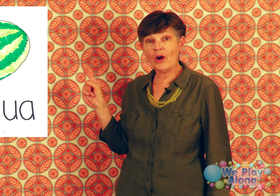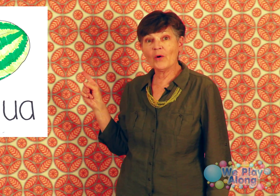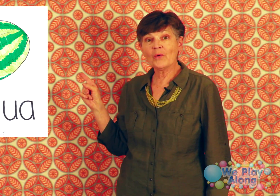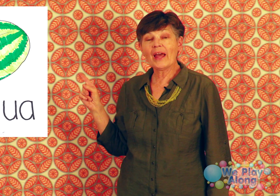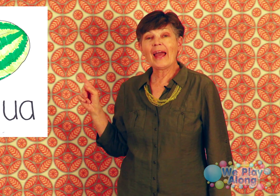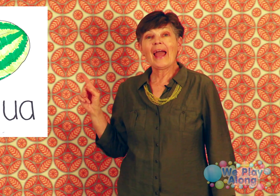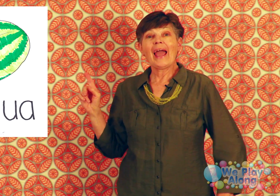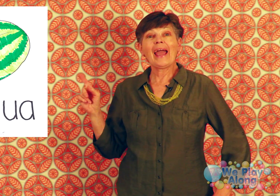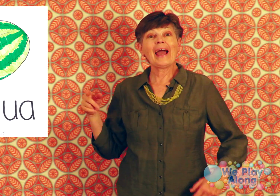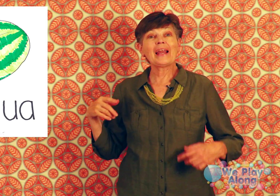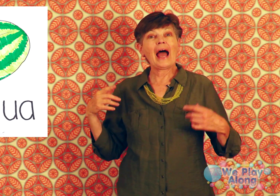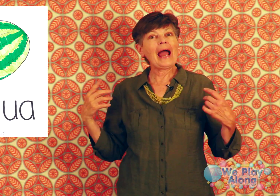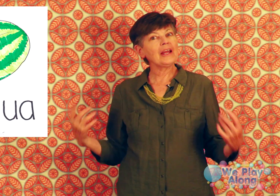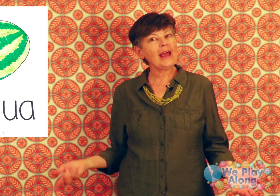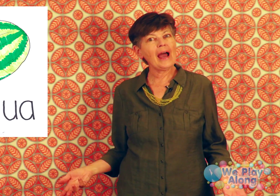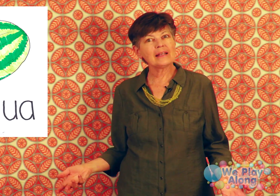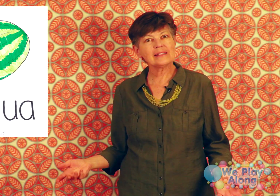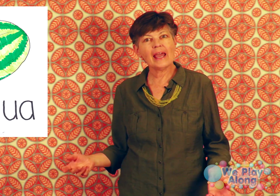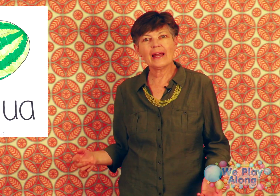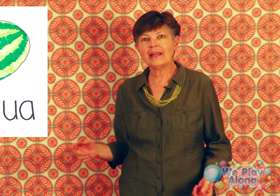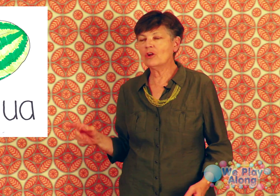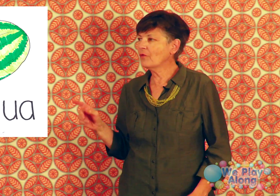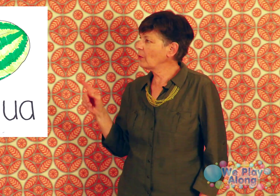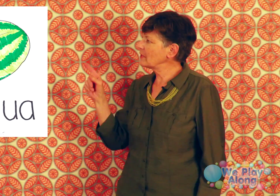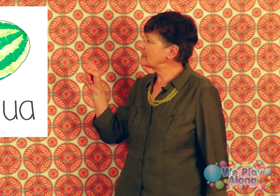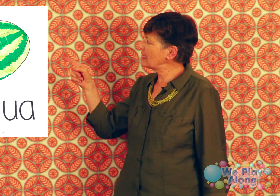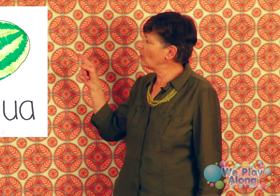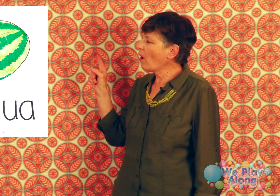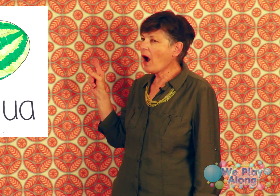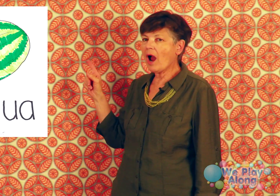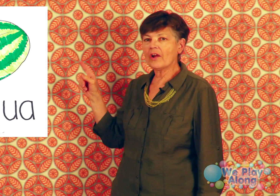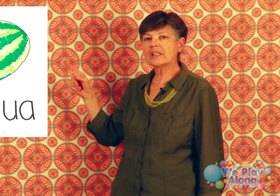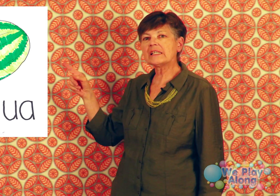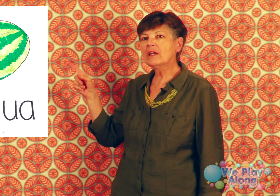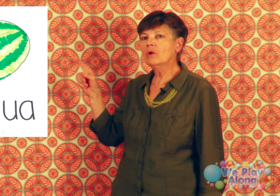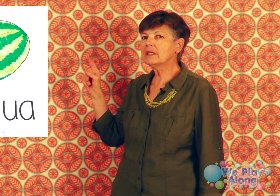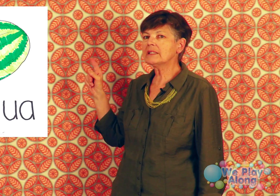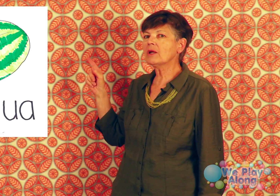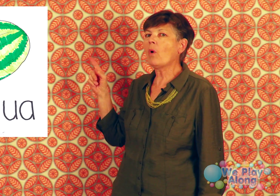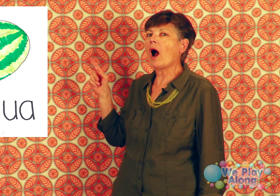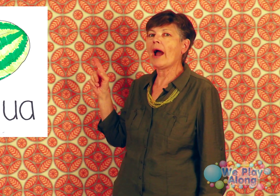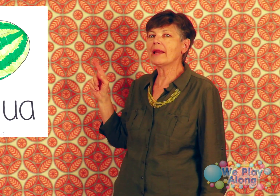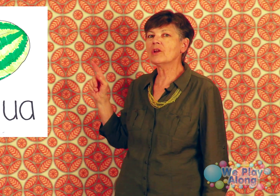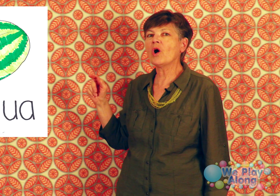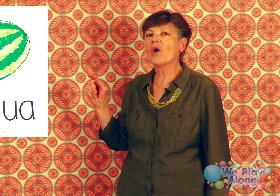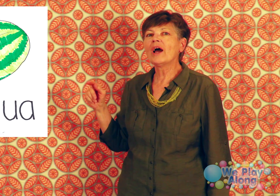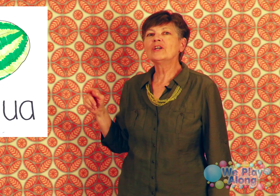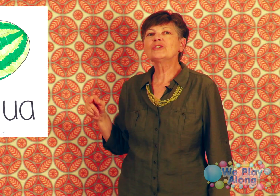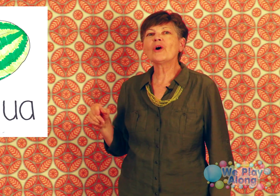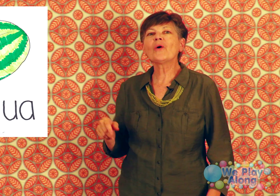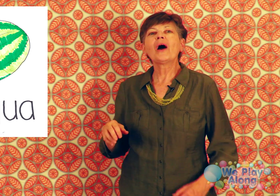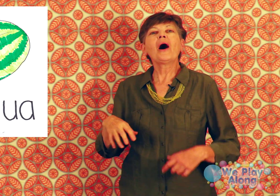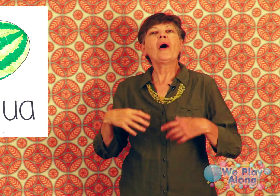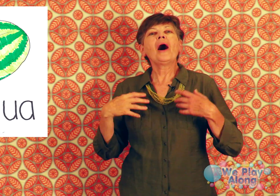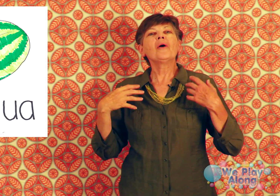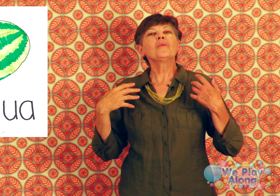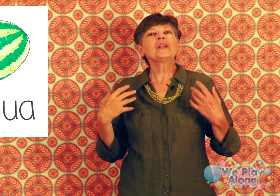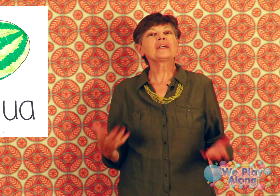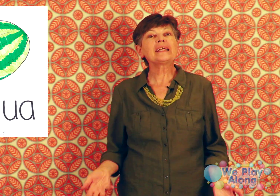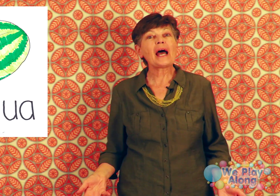yellow. And I didn't know how to say it. I didn't know if it was Xigua or Xigua. I didn't know. So we looked it